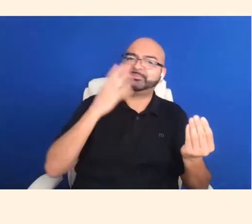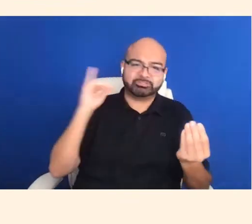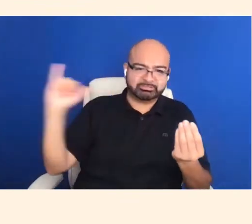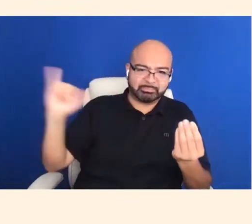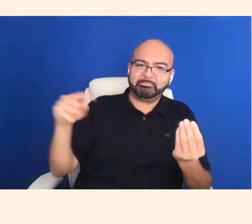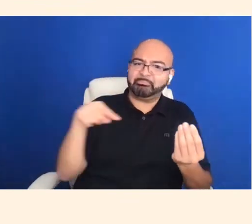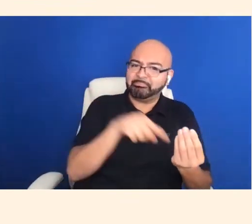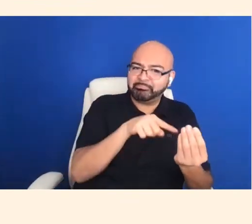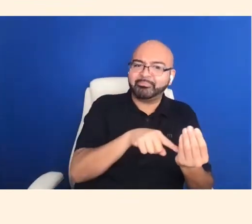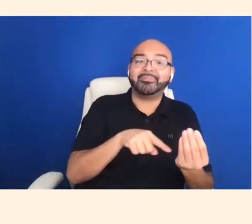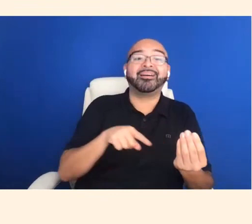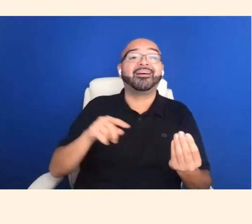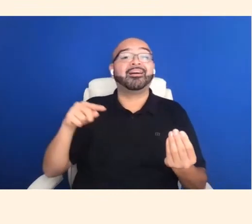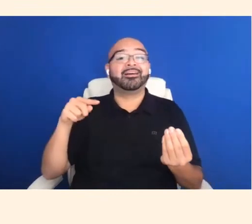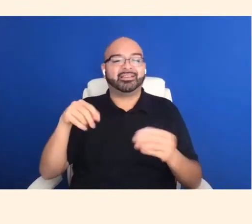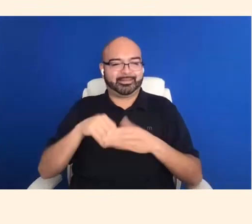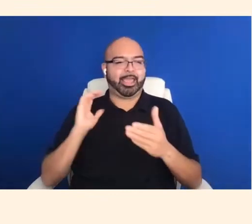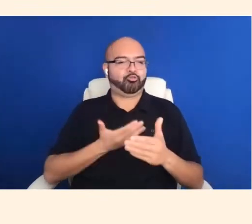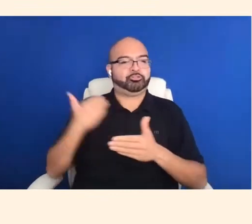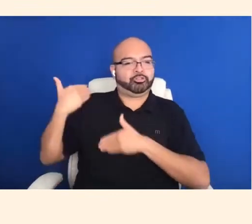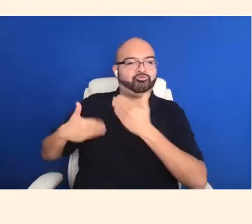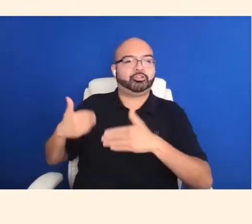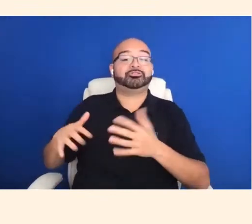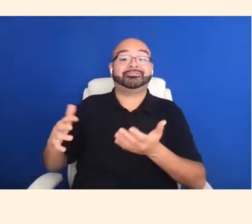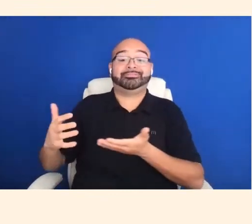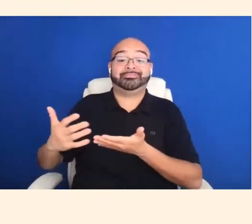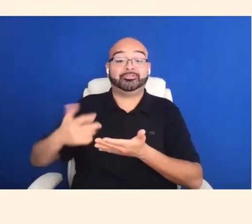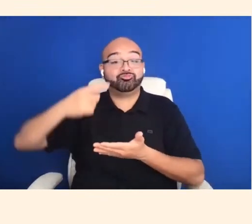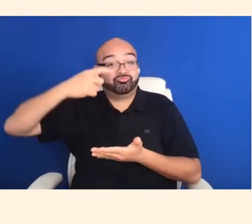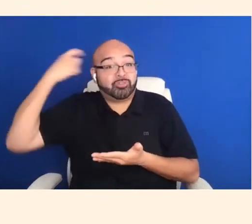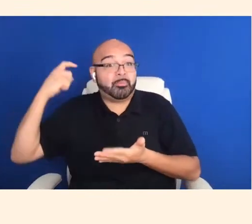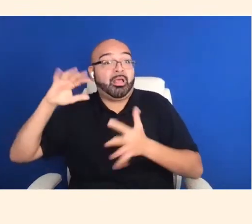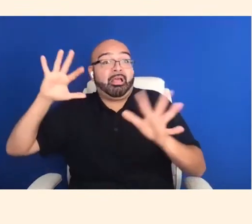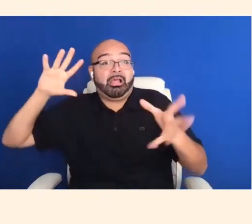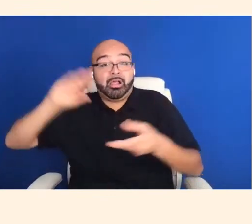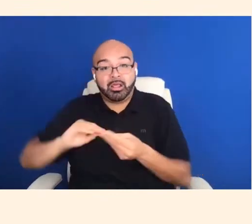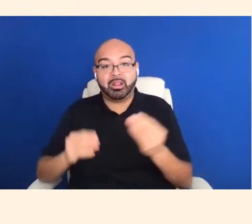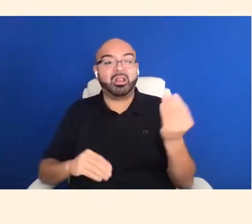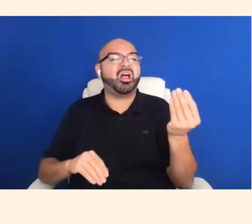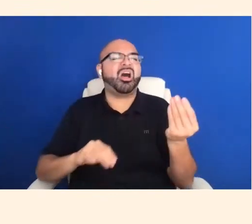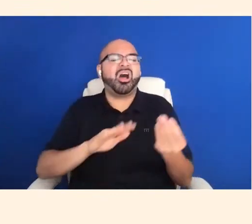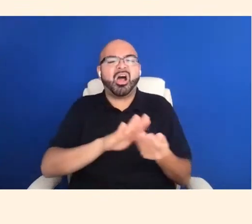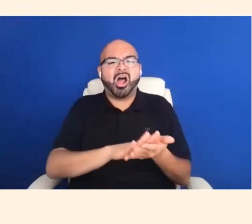generation. She took that trauma and turned it into a purpose.